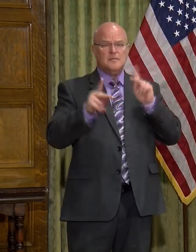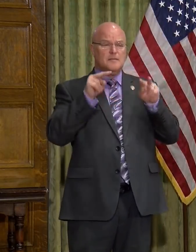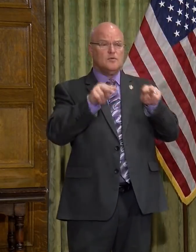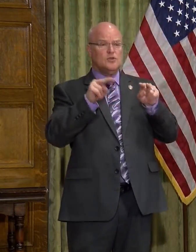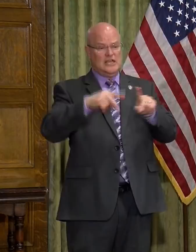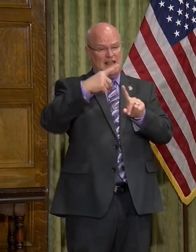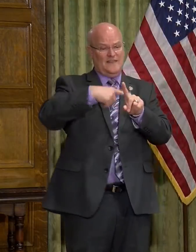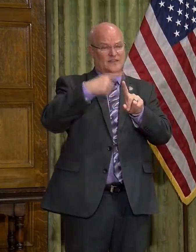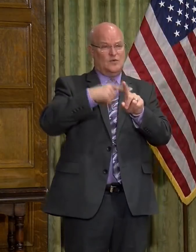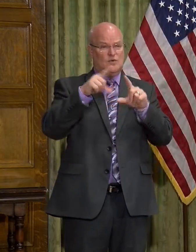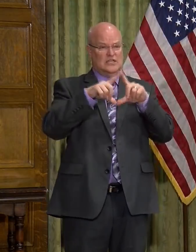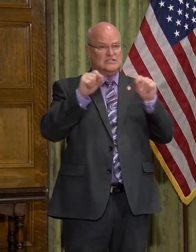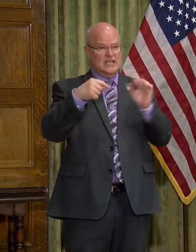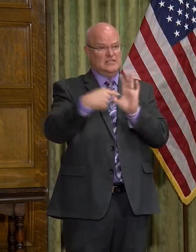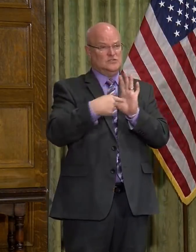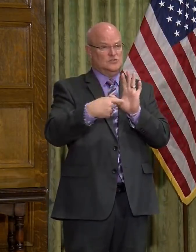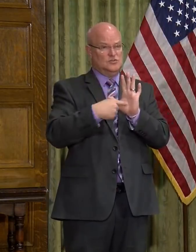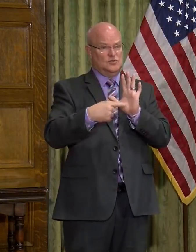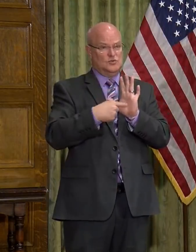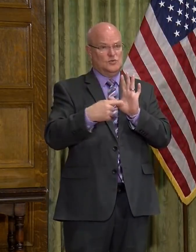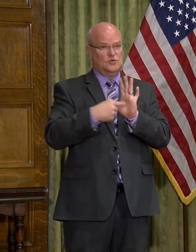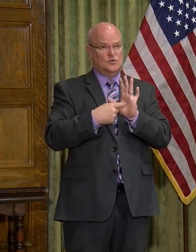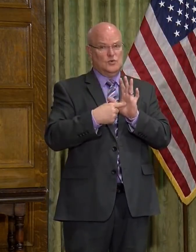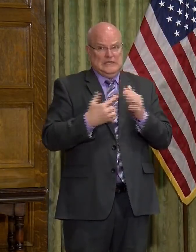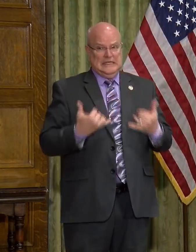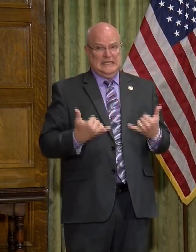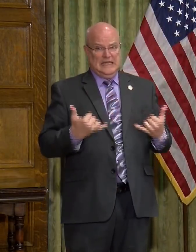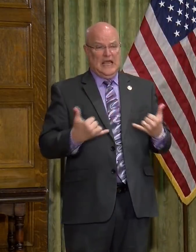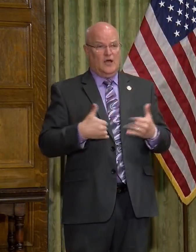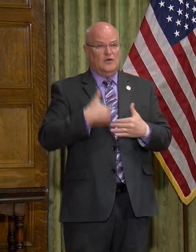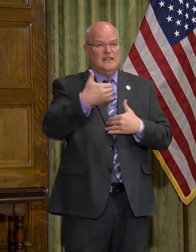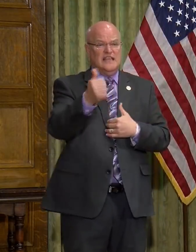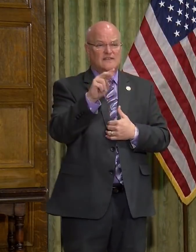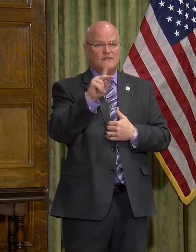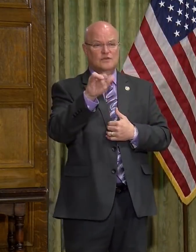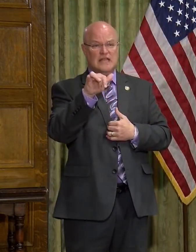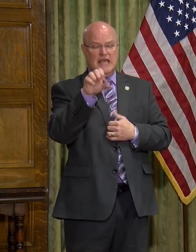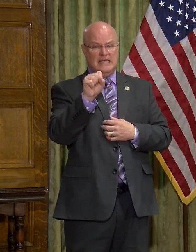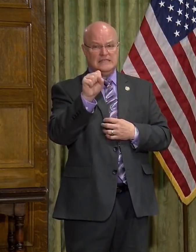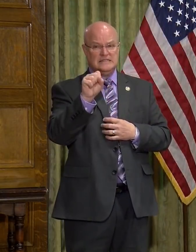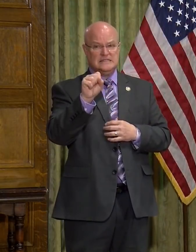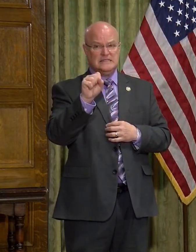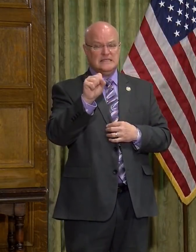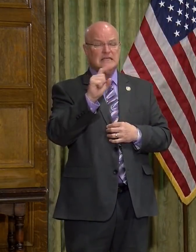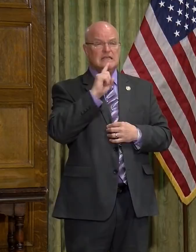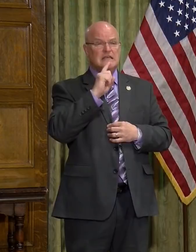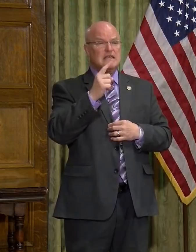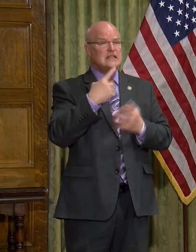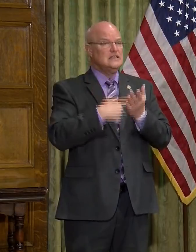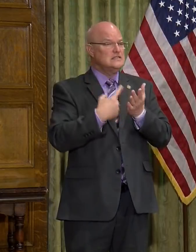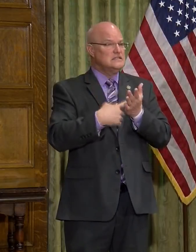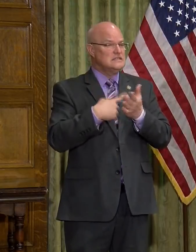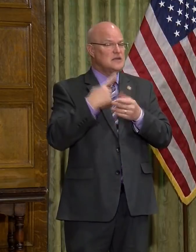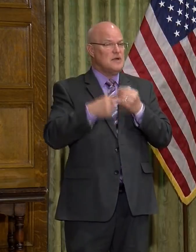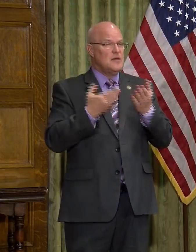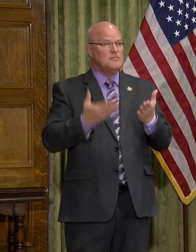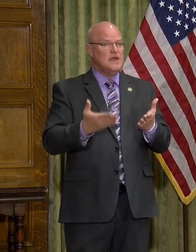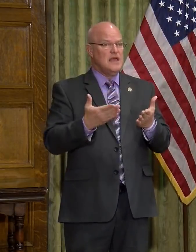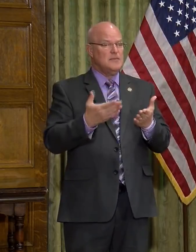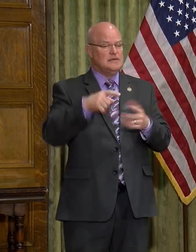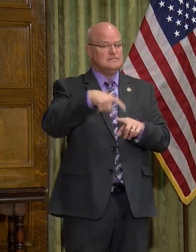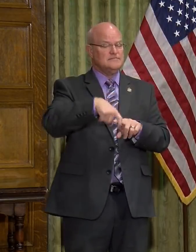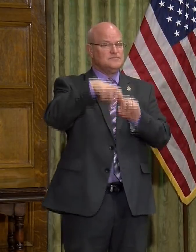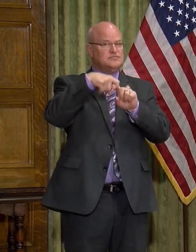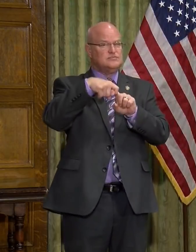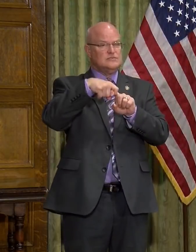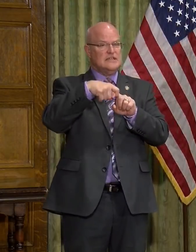their rent checks being due now or in the next few days. Is there any talk on maybe putting a moratorium